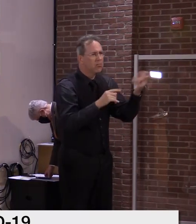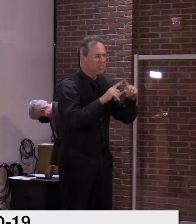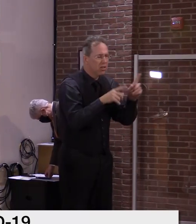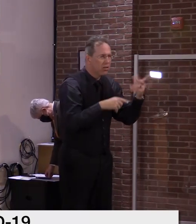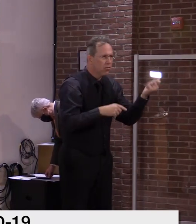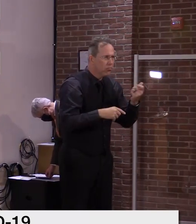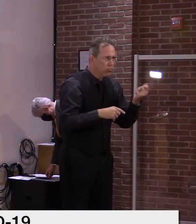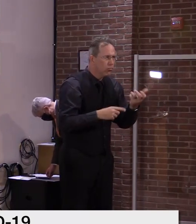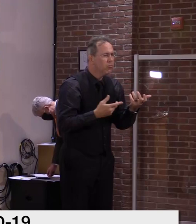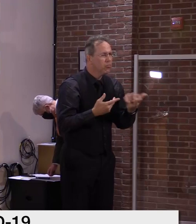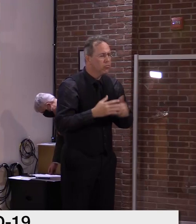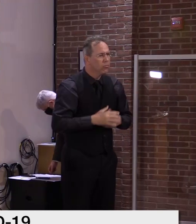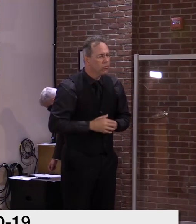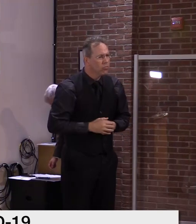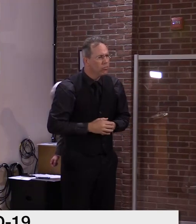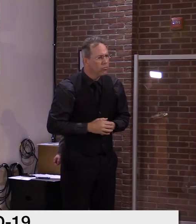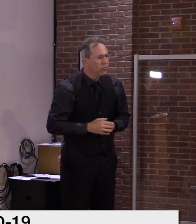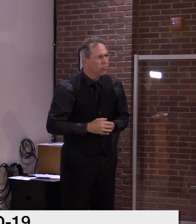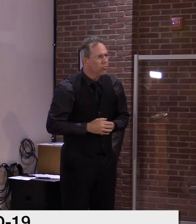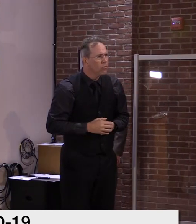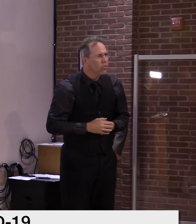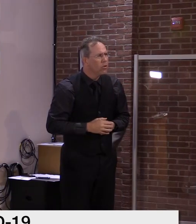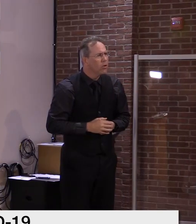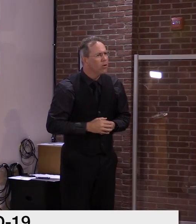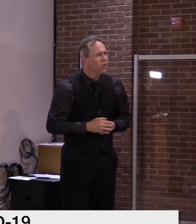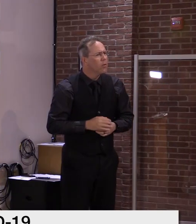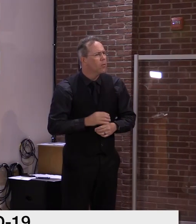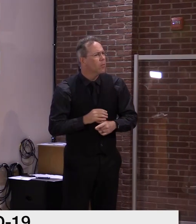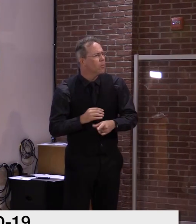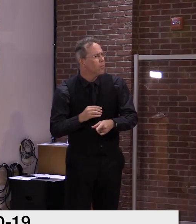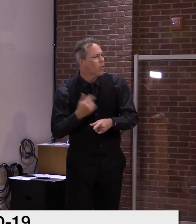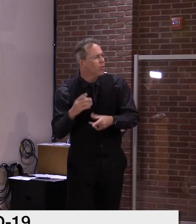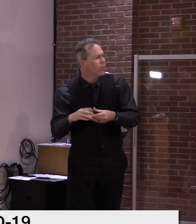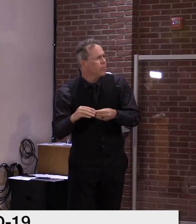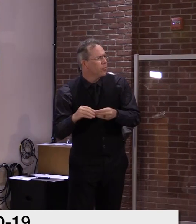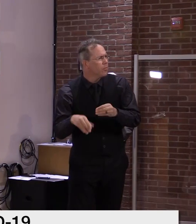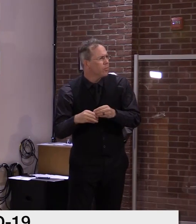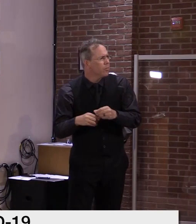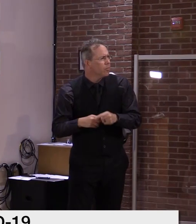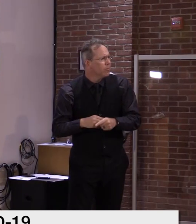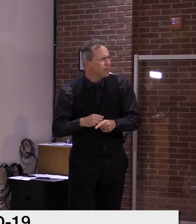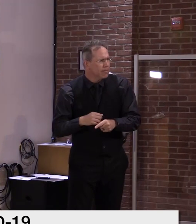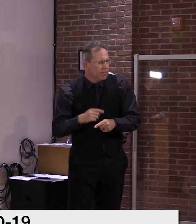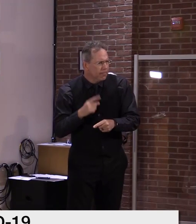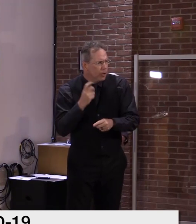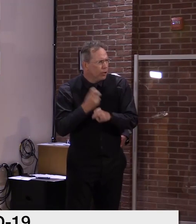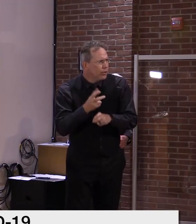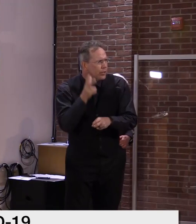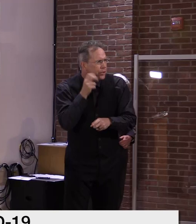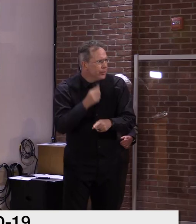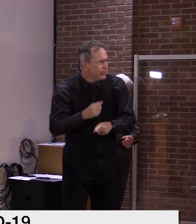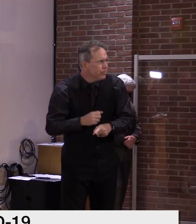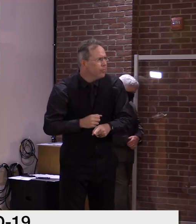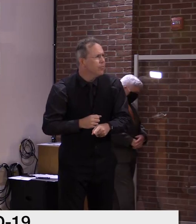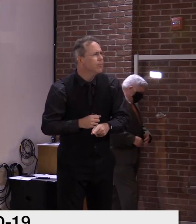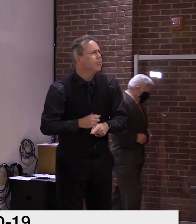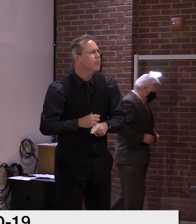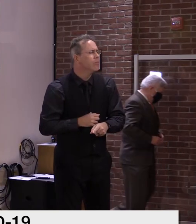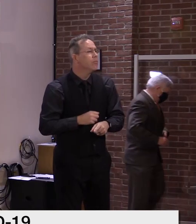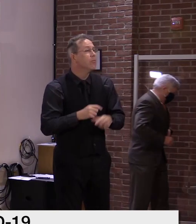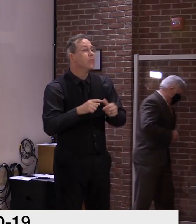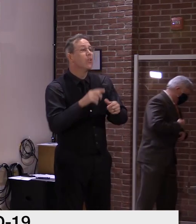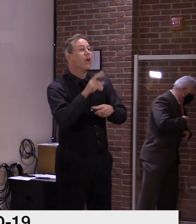that, the core tenet behind unemployment insurance is really, are you able and available to accept